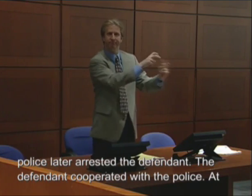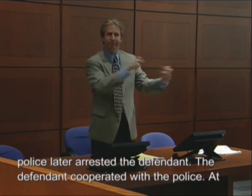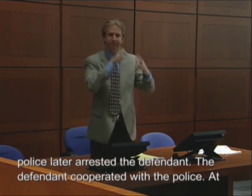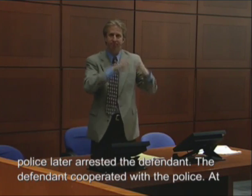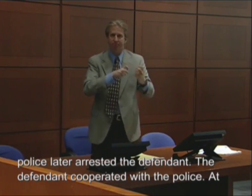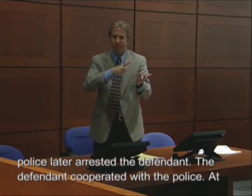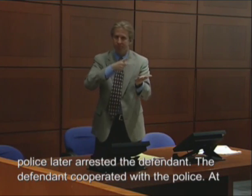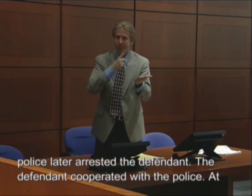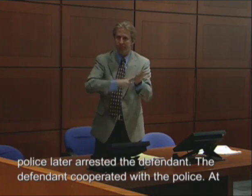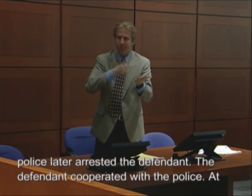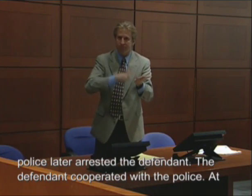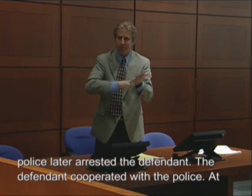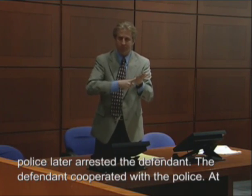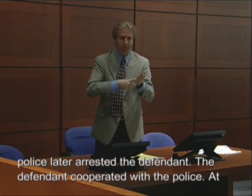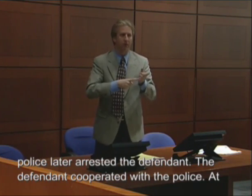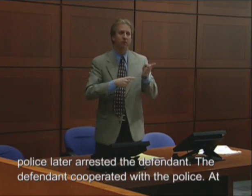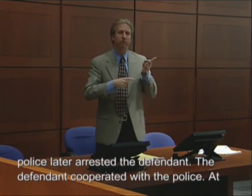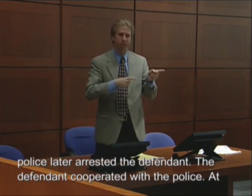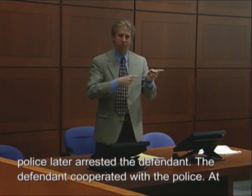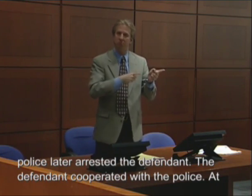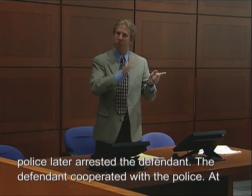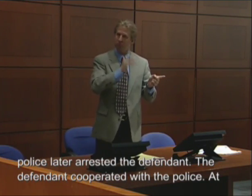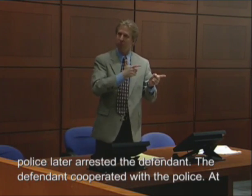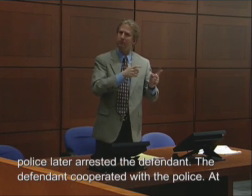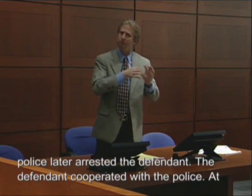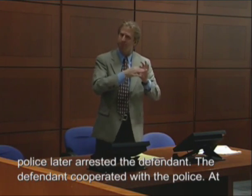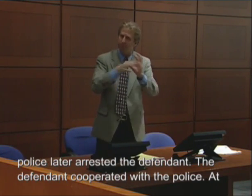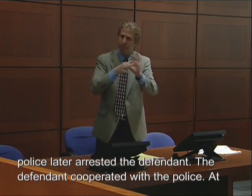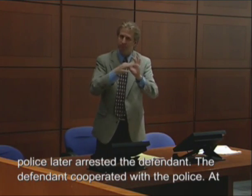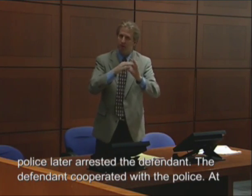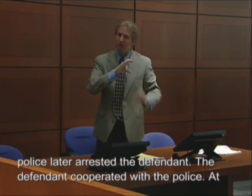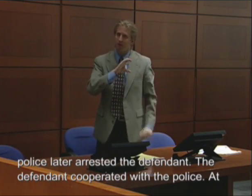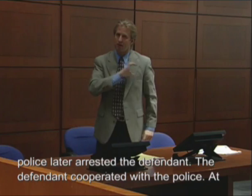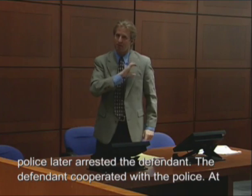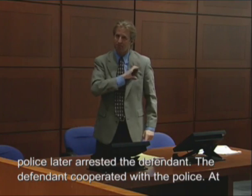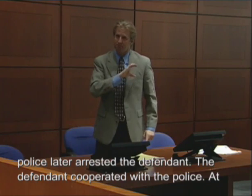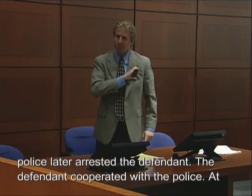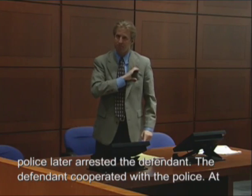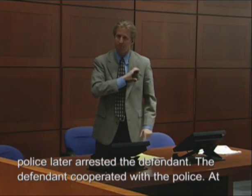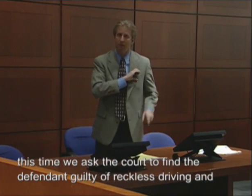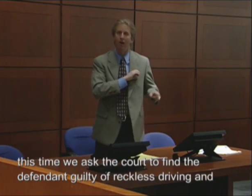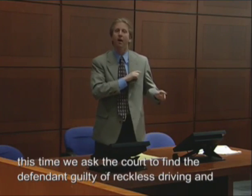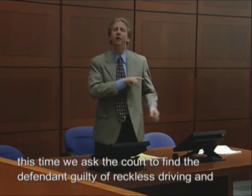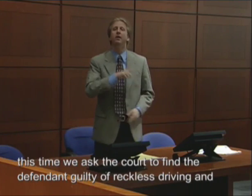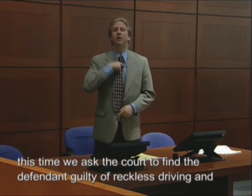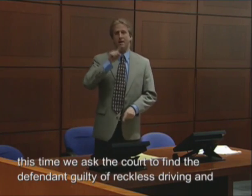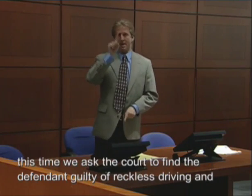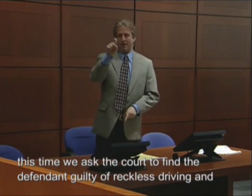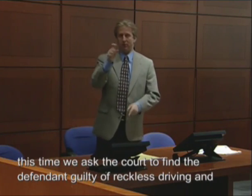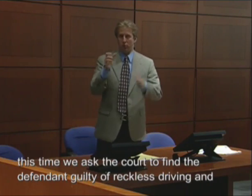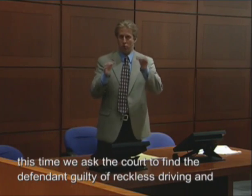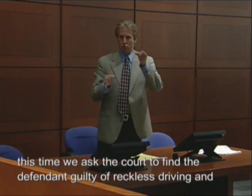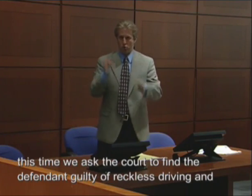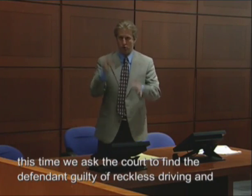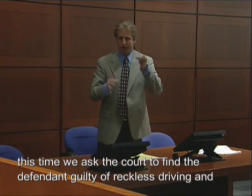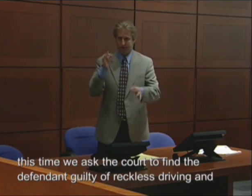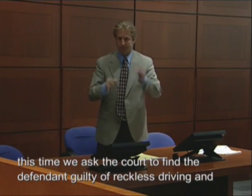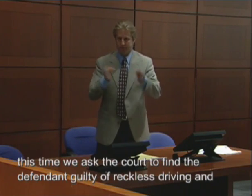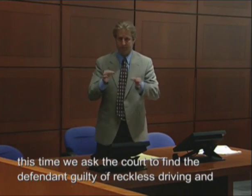The police later arrested the defendant. The defendant cooperated with the police. At this time, we ask the court to find the